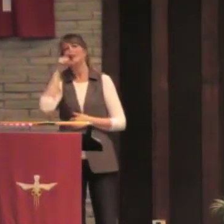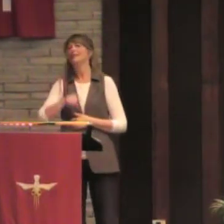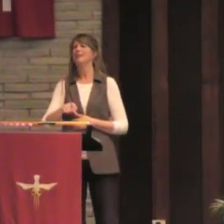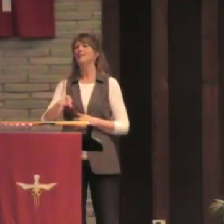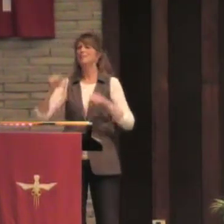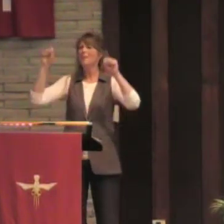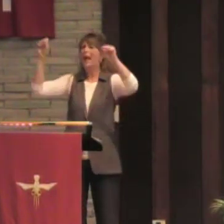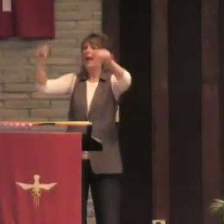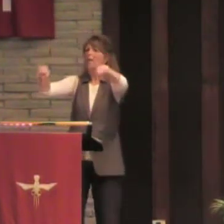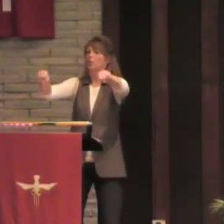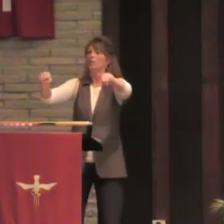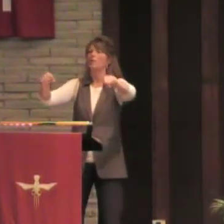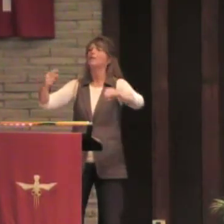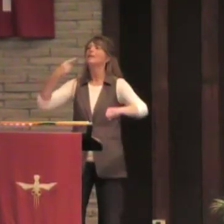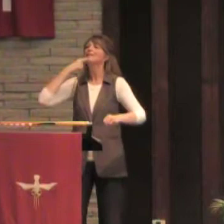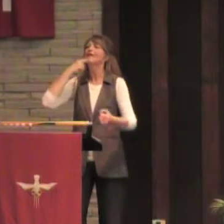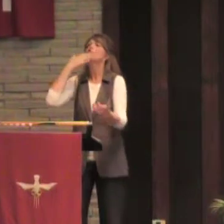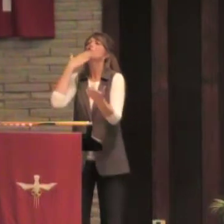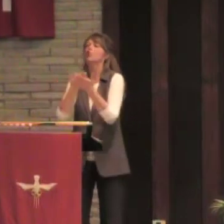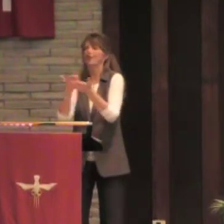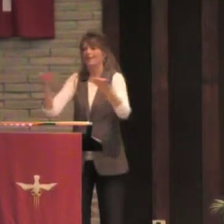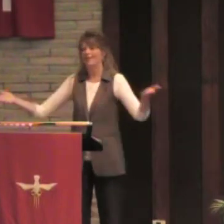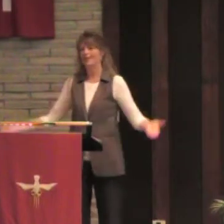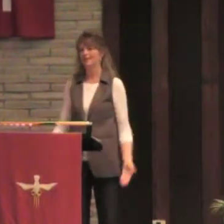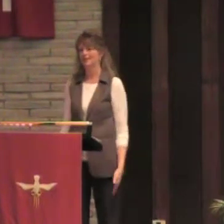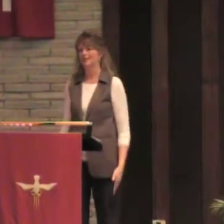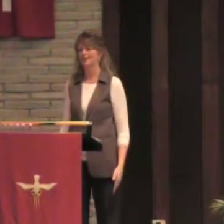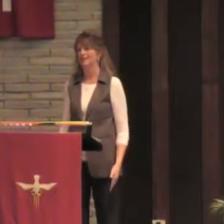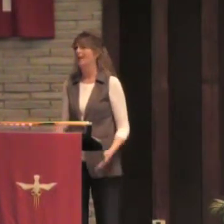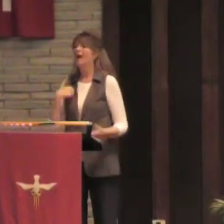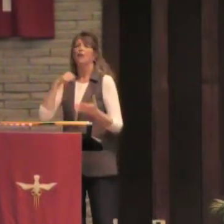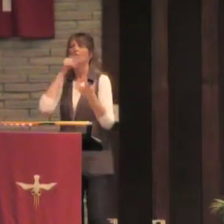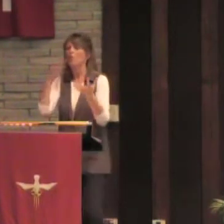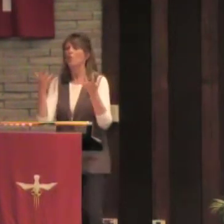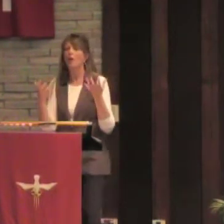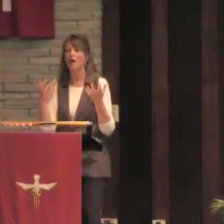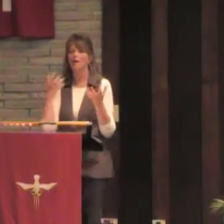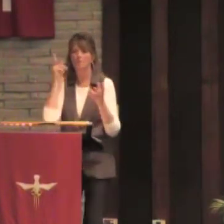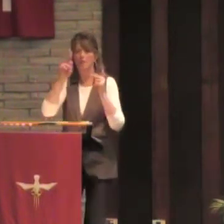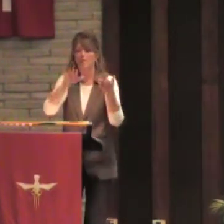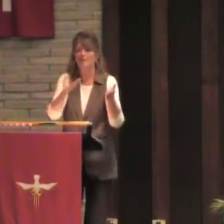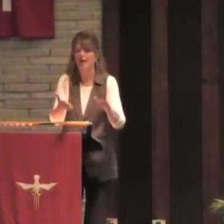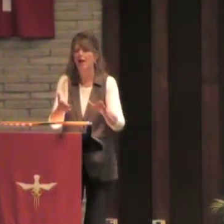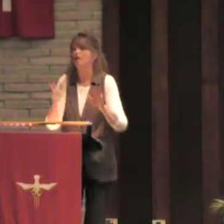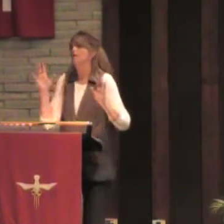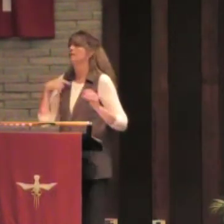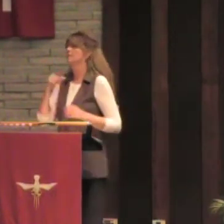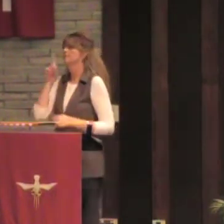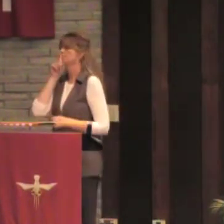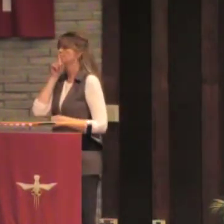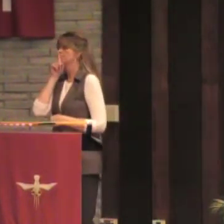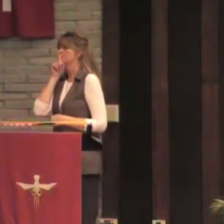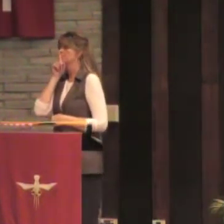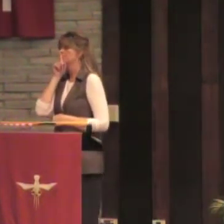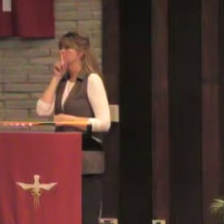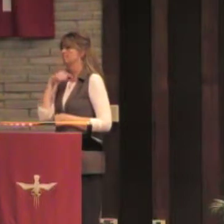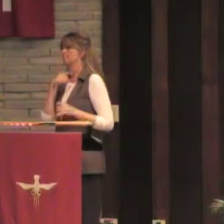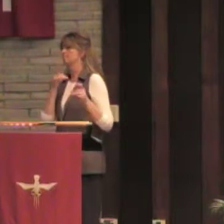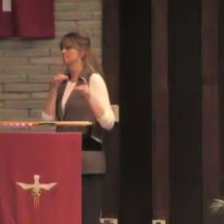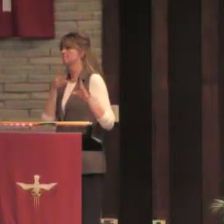horrible. When we die, we want our children to be able to say good things. I don't want people to die and then have nothing